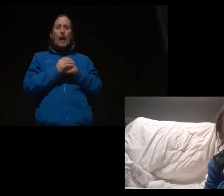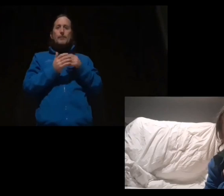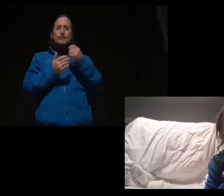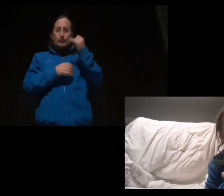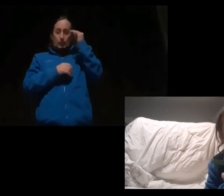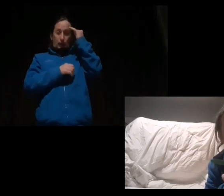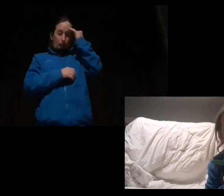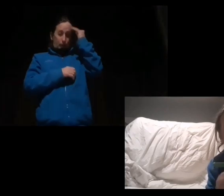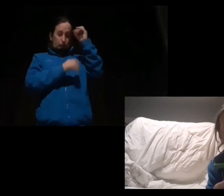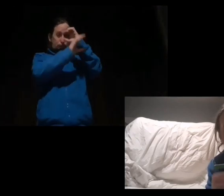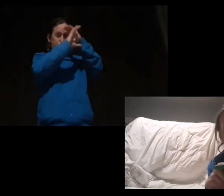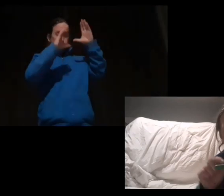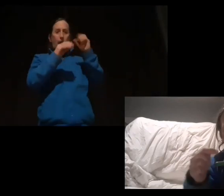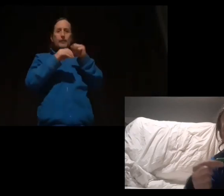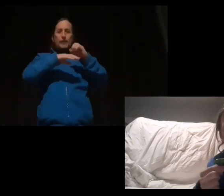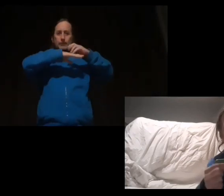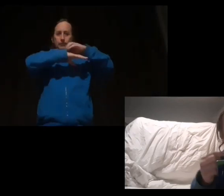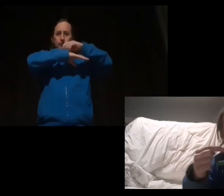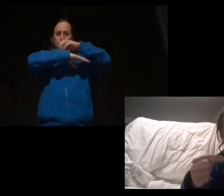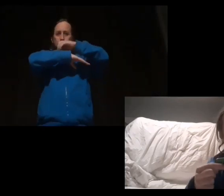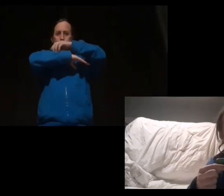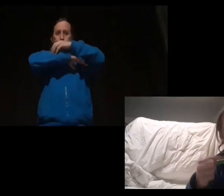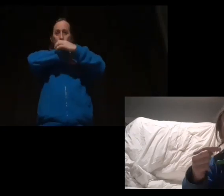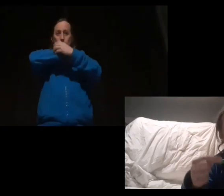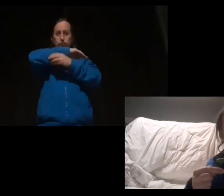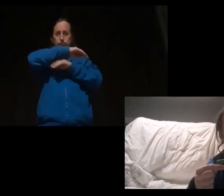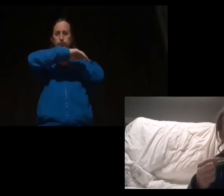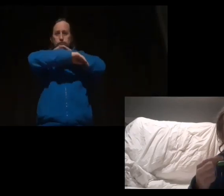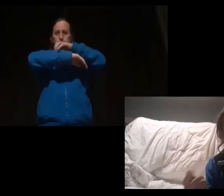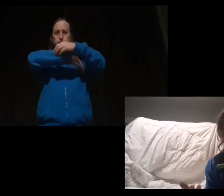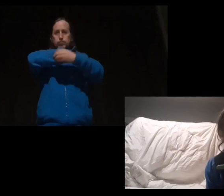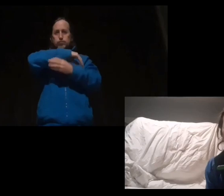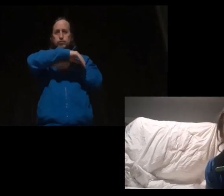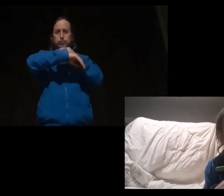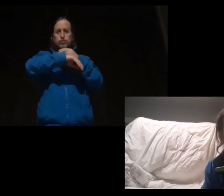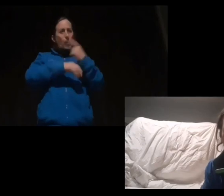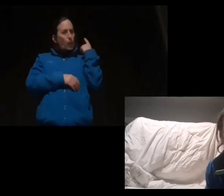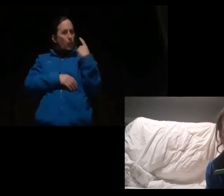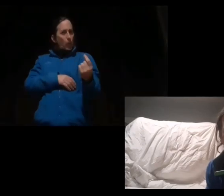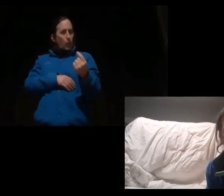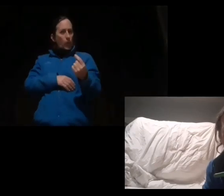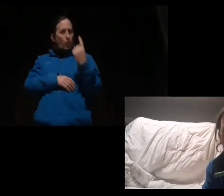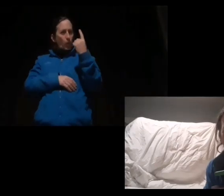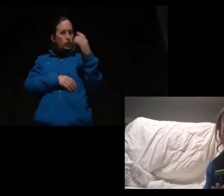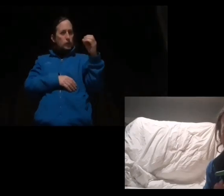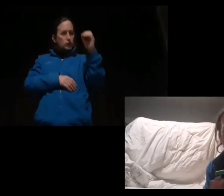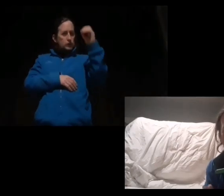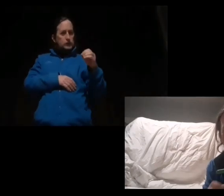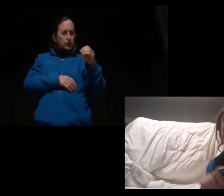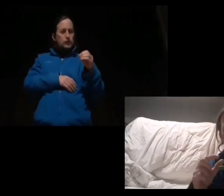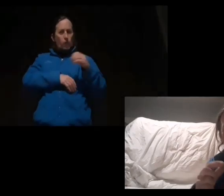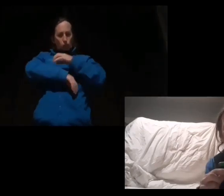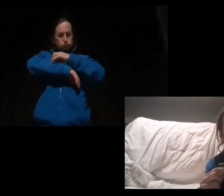imagine we've got a little ant, okay? And there's a little ant running around this. You know ants, they always go as fast as they can, 100%